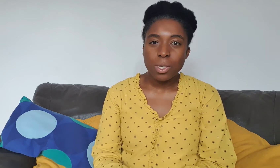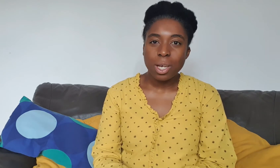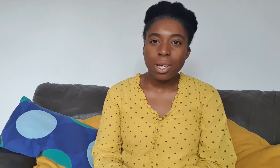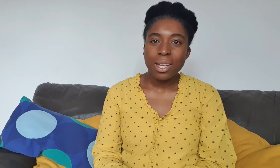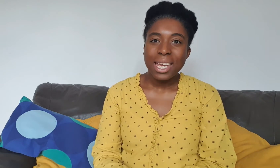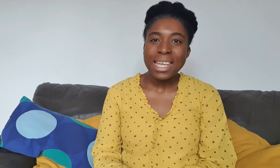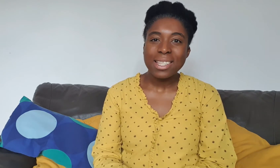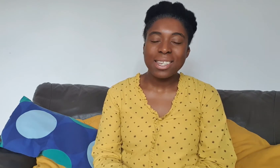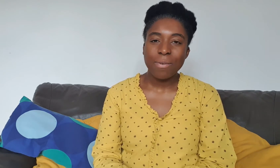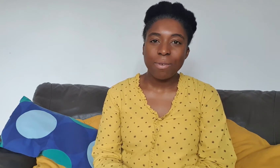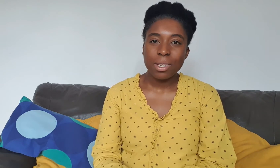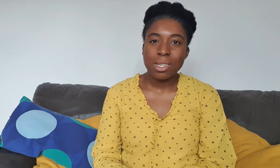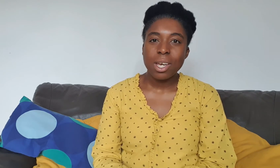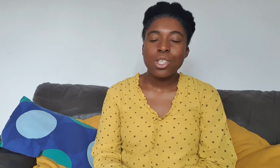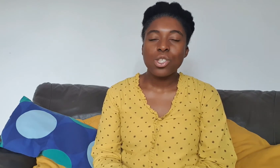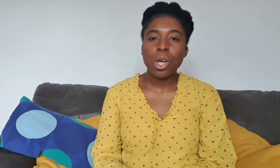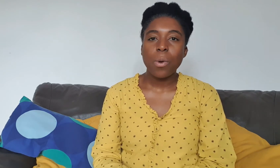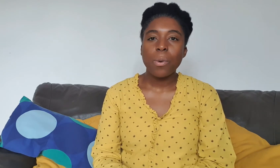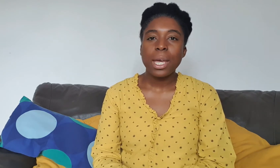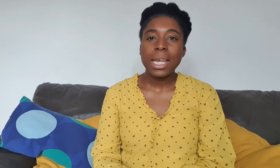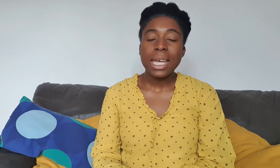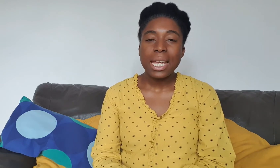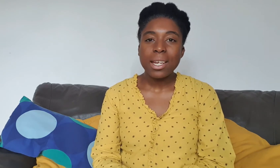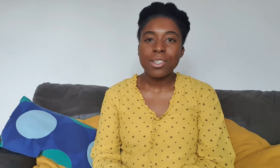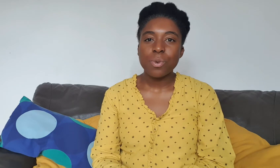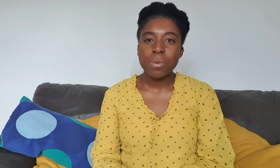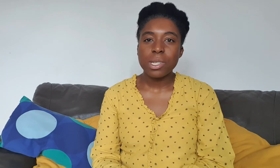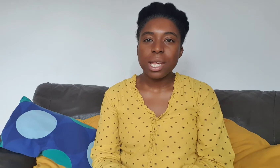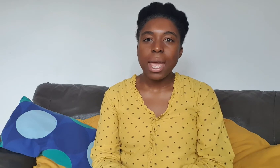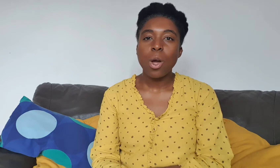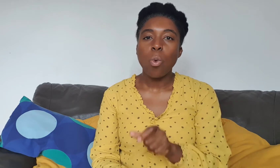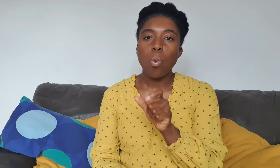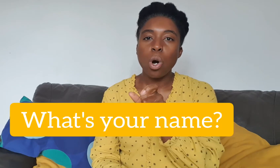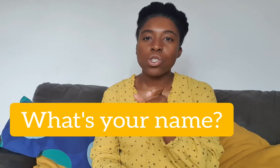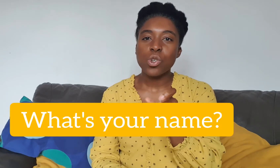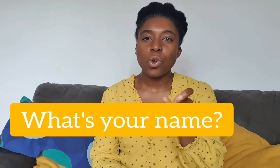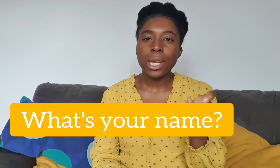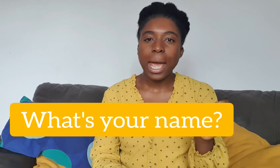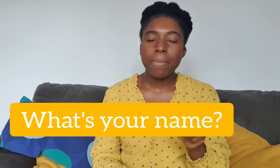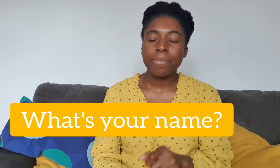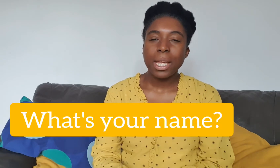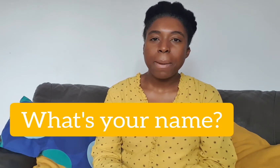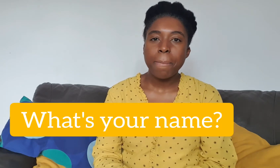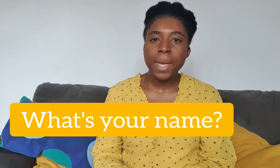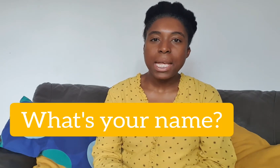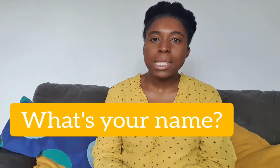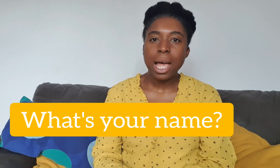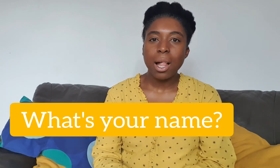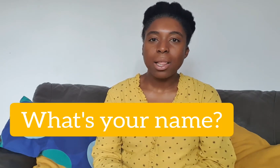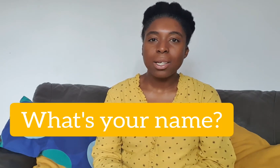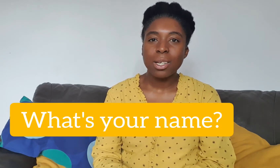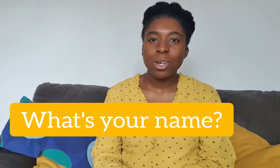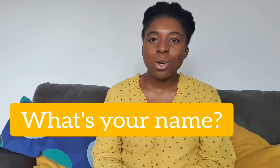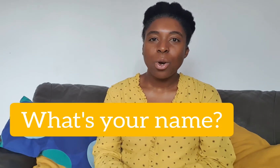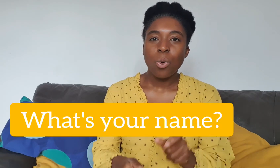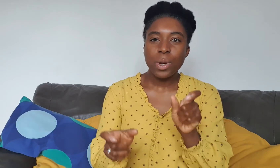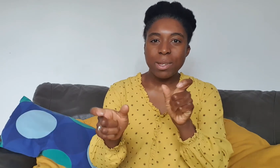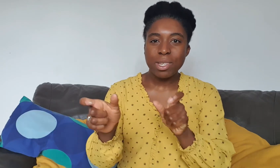order is different. So, in English, we would say, what's your name? In BSL, we turn